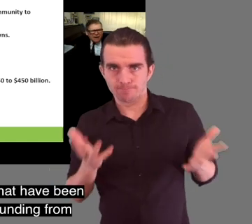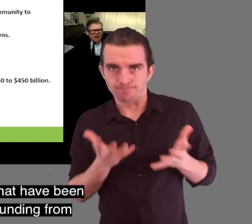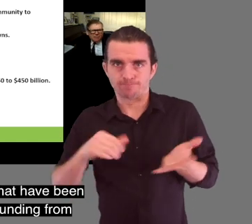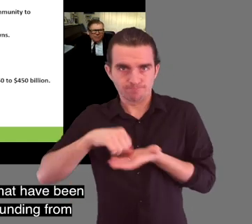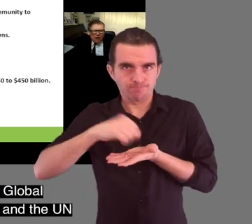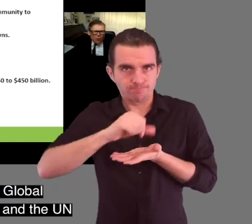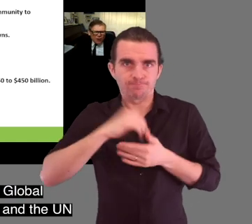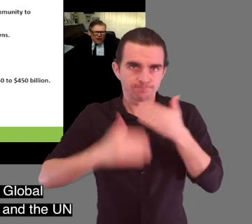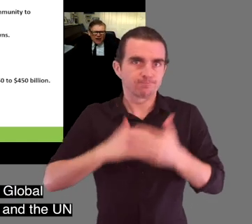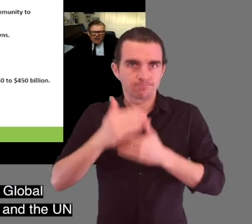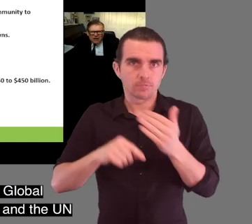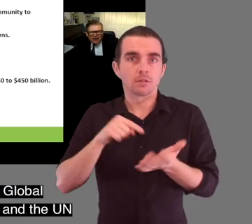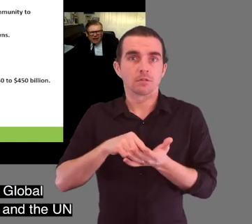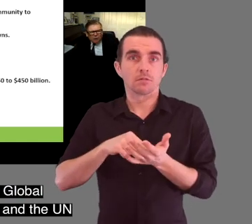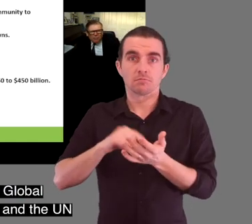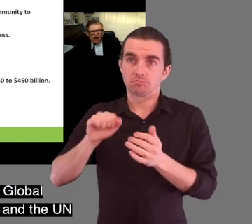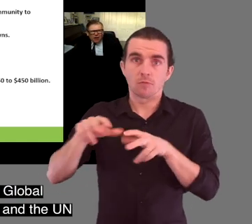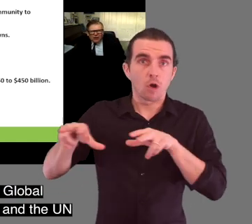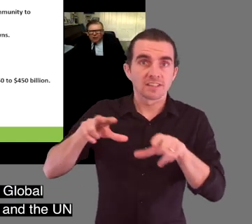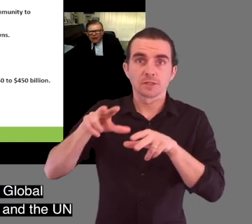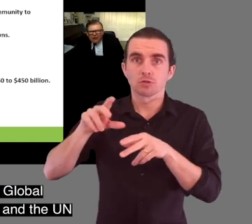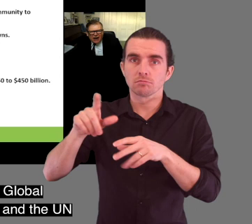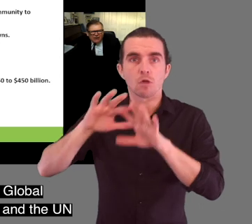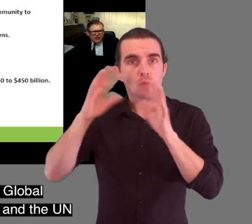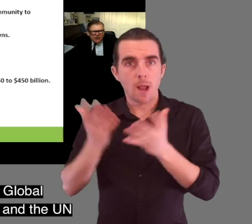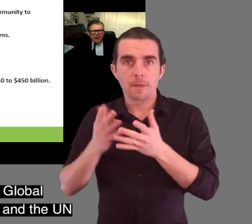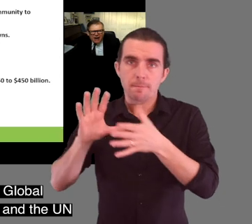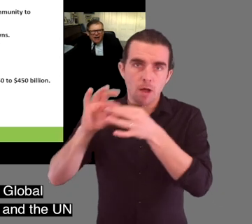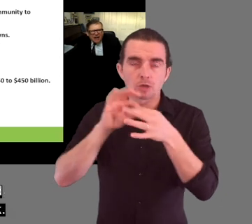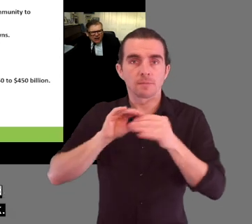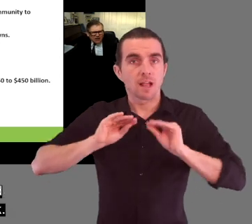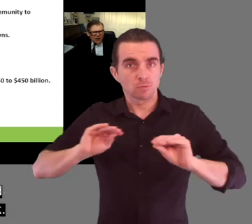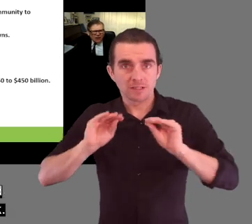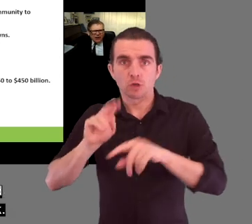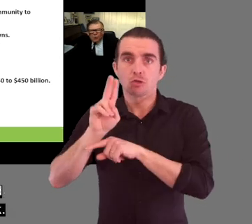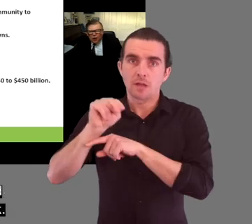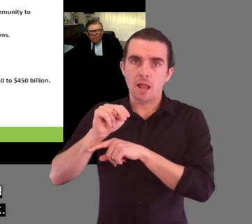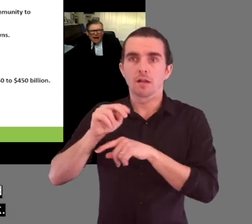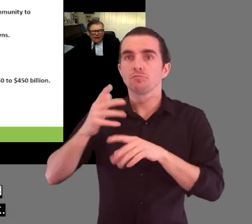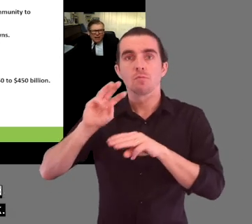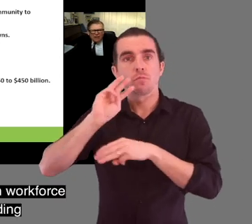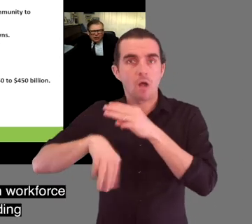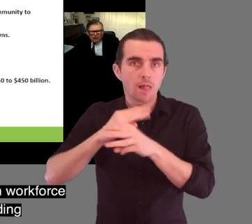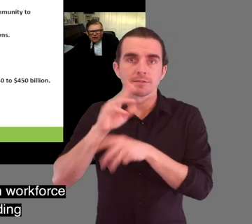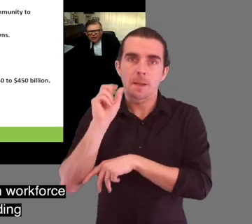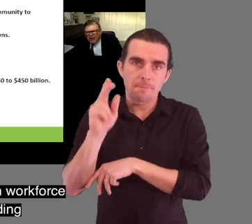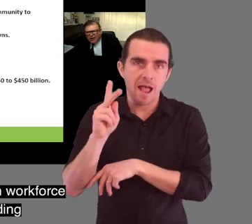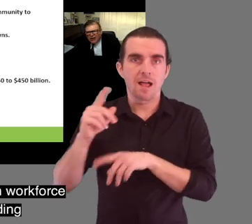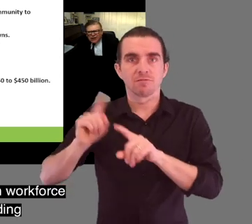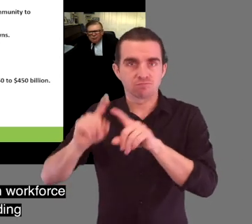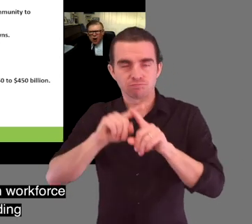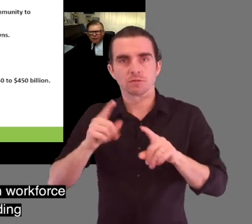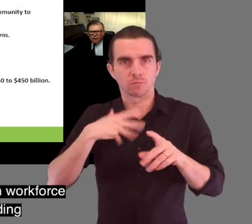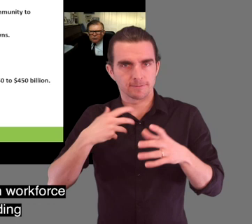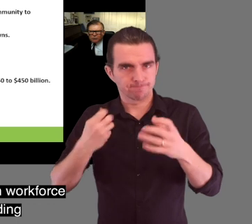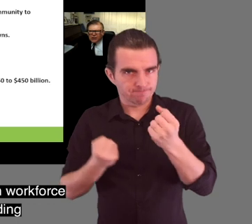funding from organizations like the Global Partnership on Education and the UN and so on, and the World Bank. Strengthen the